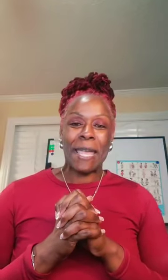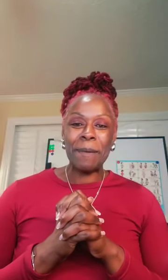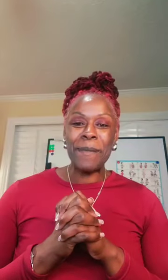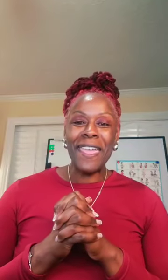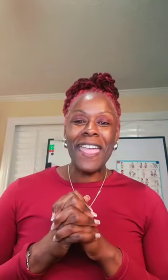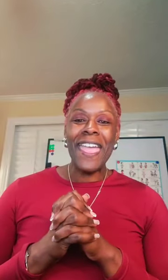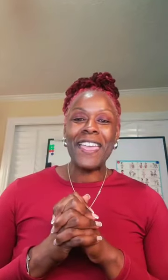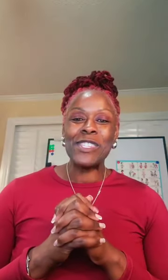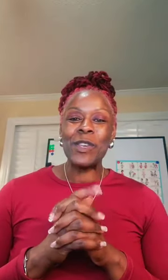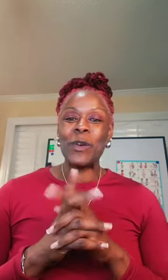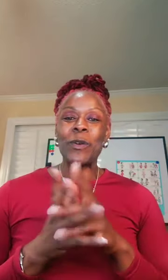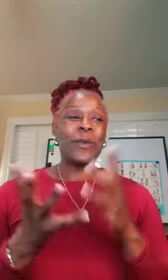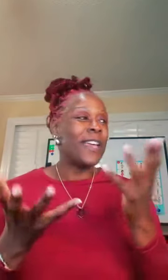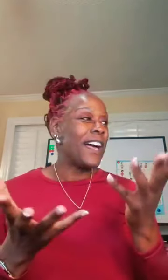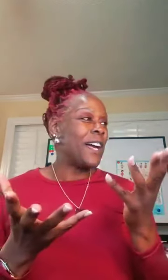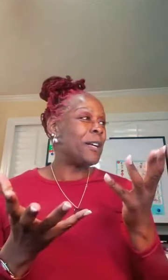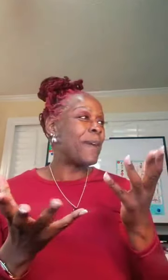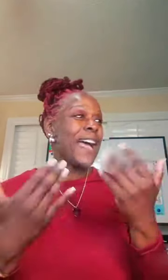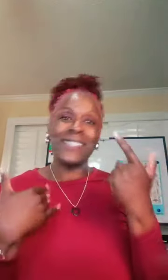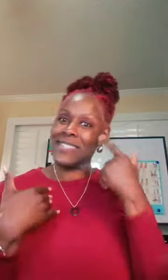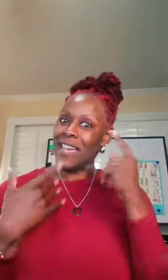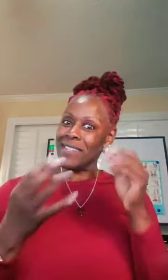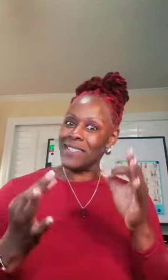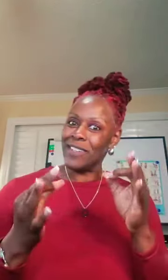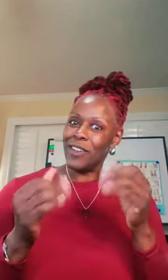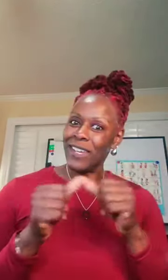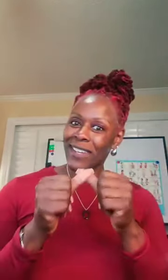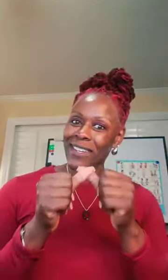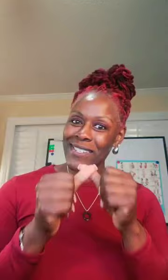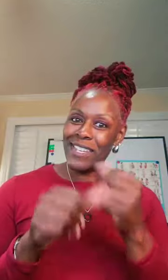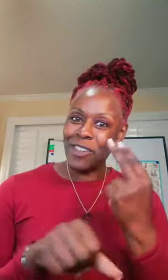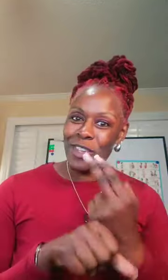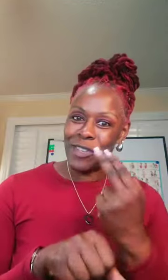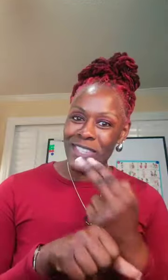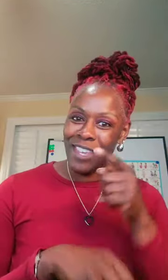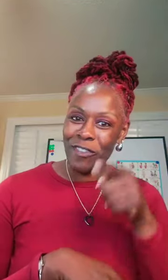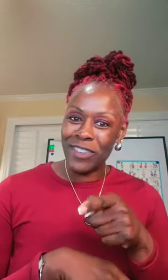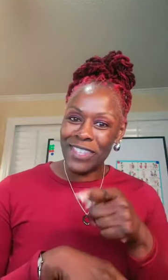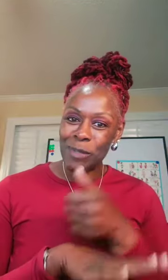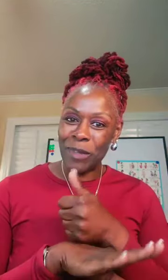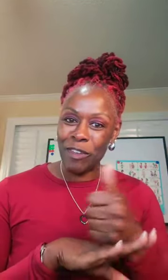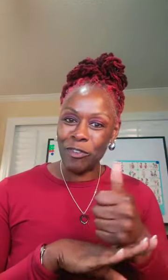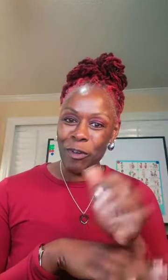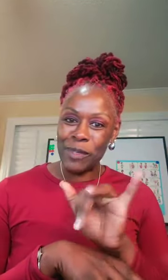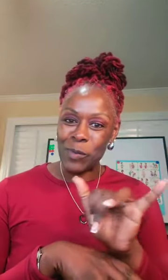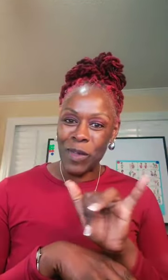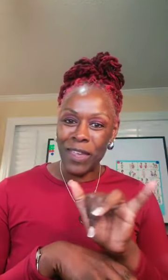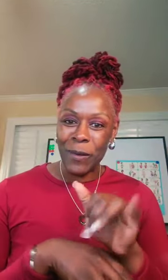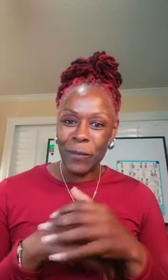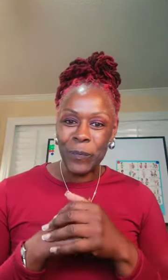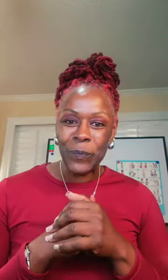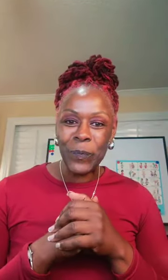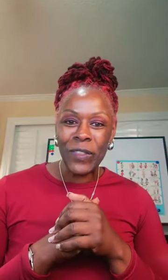exam. And so I decided to go ahead and continue using it for this platform as well.